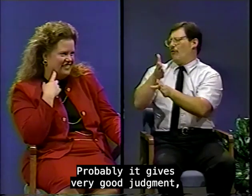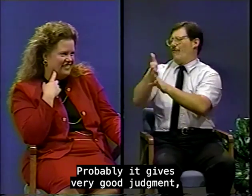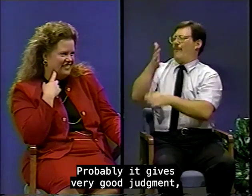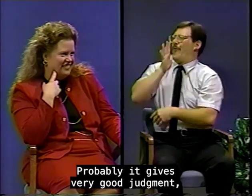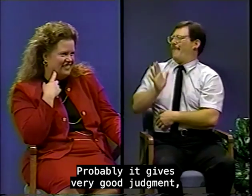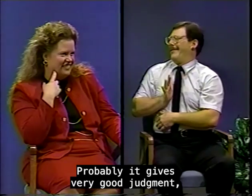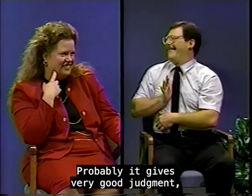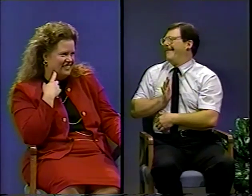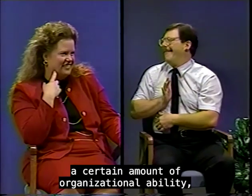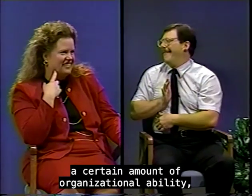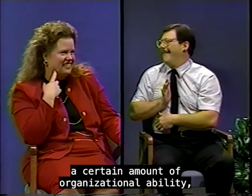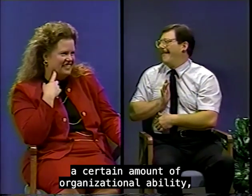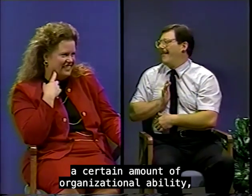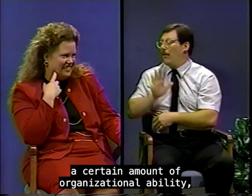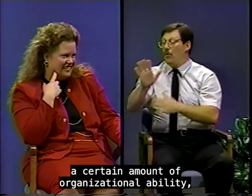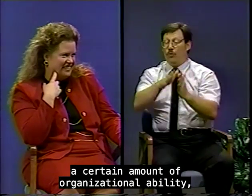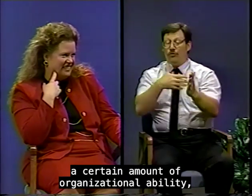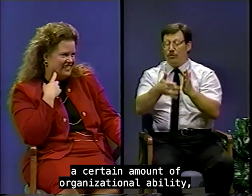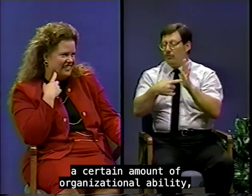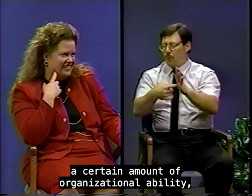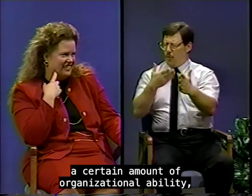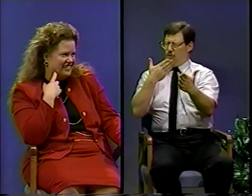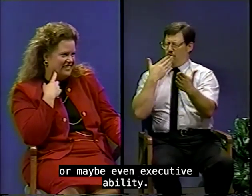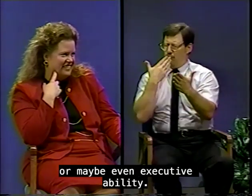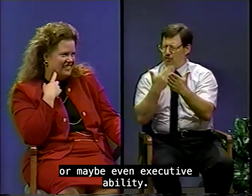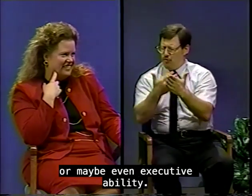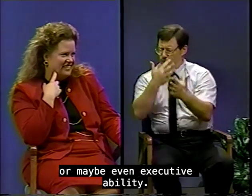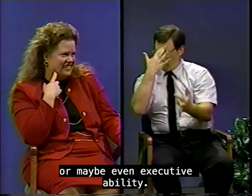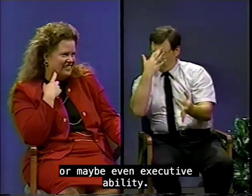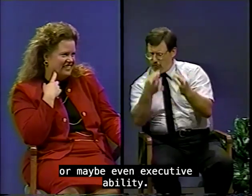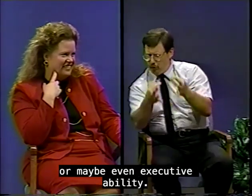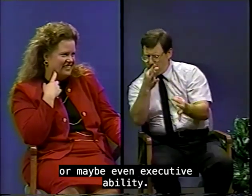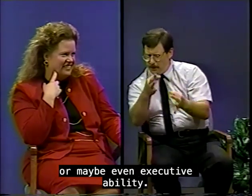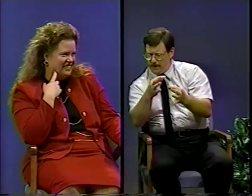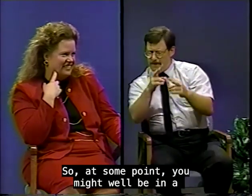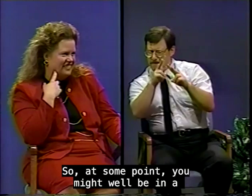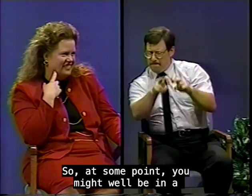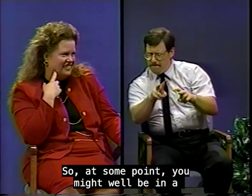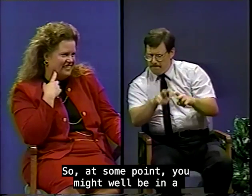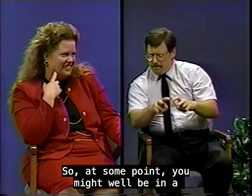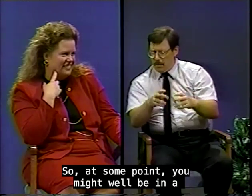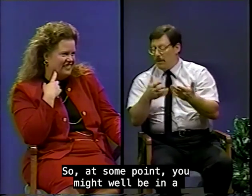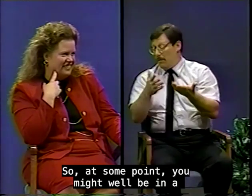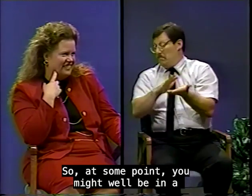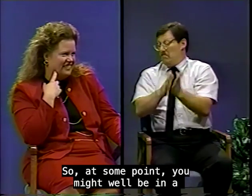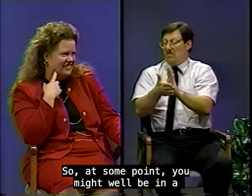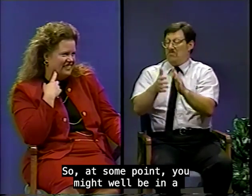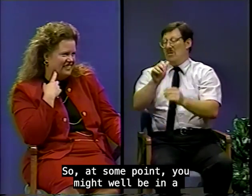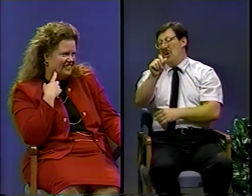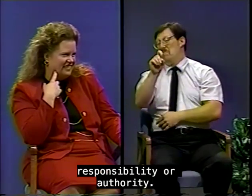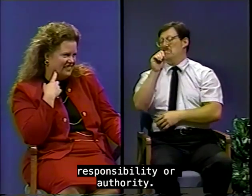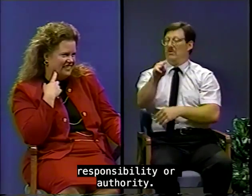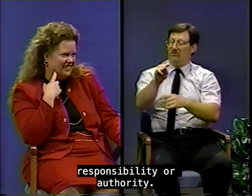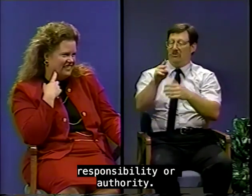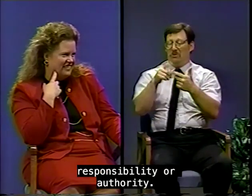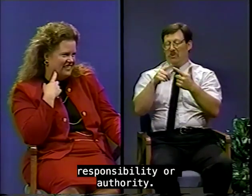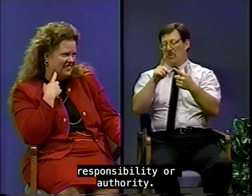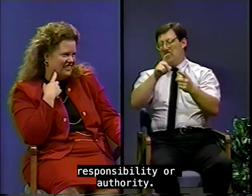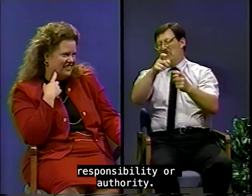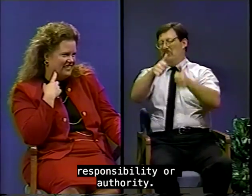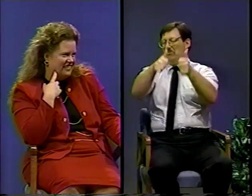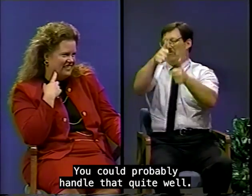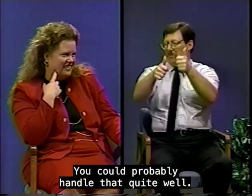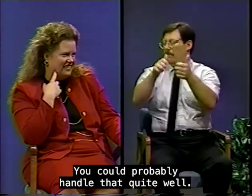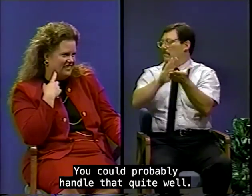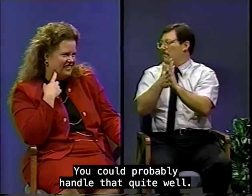it gives very good judgment, a certain amount of organizational ability, or maybe even executive ability. So at some point, you might well be in a position of responsibility or